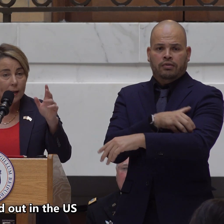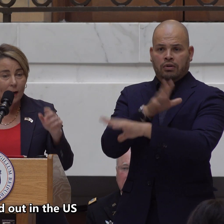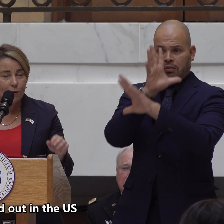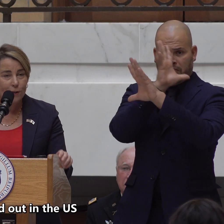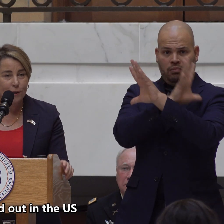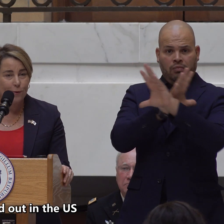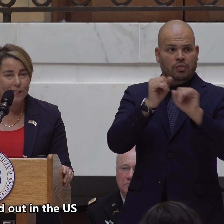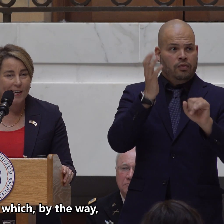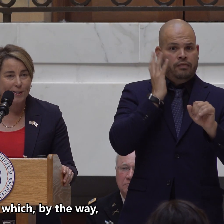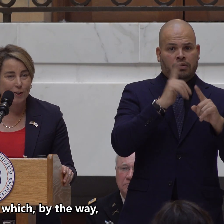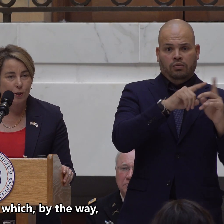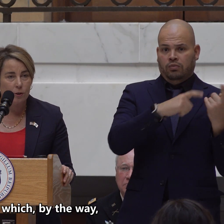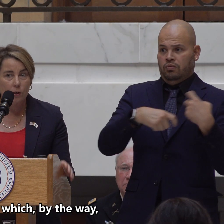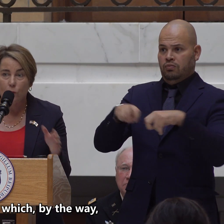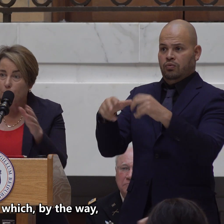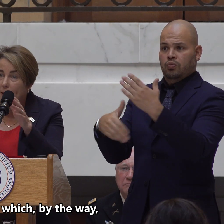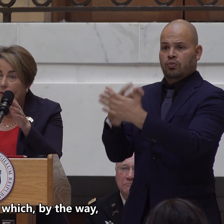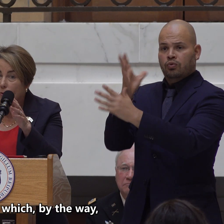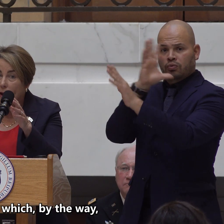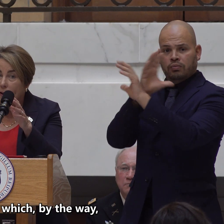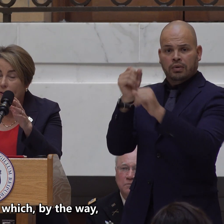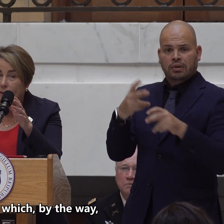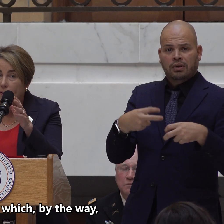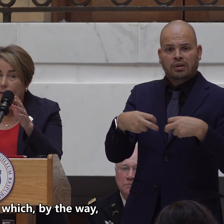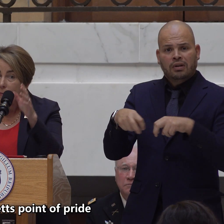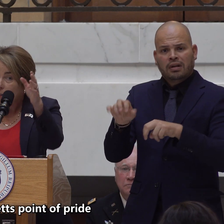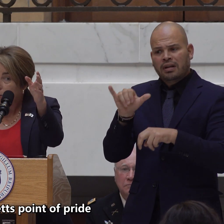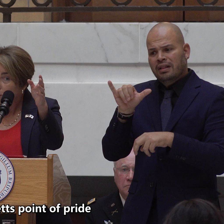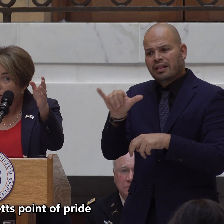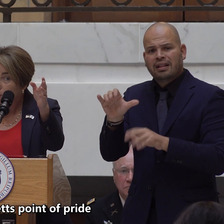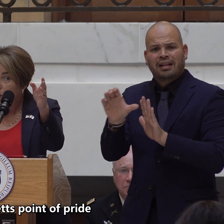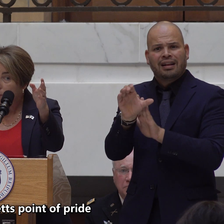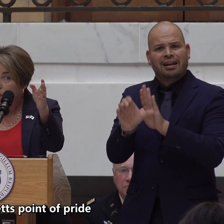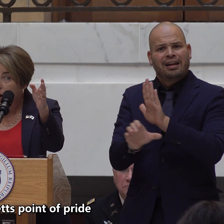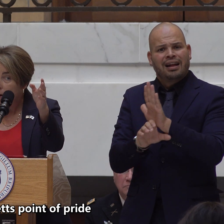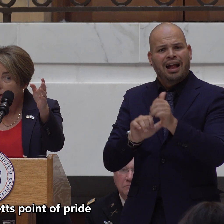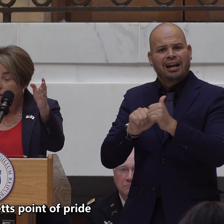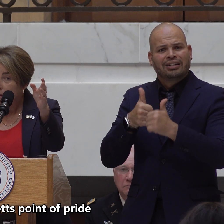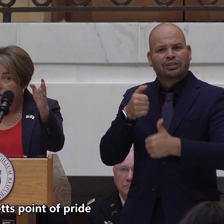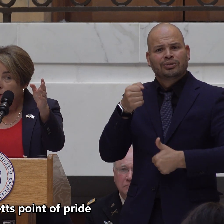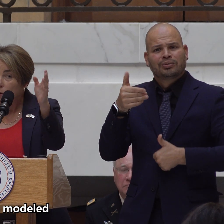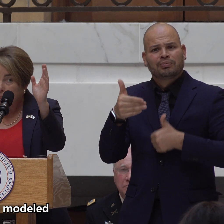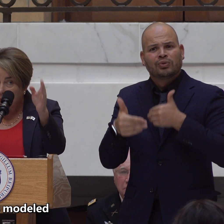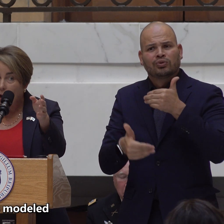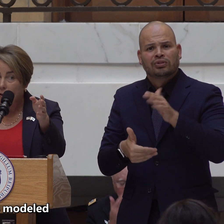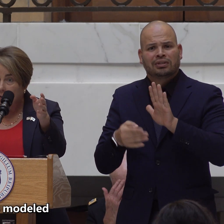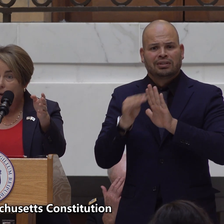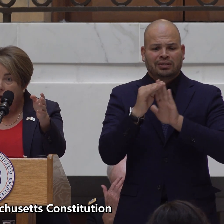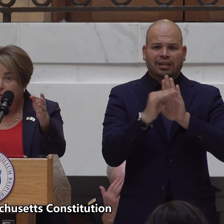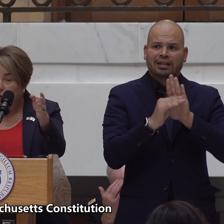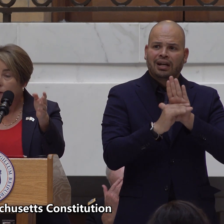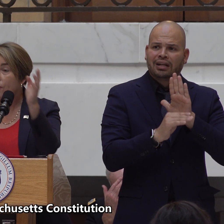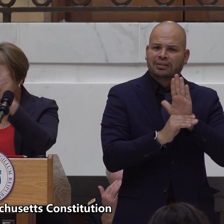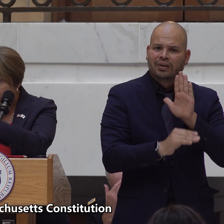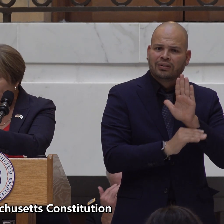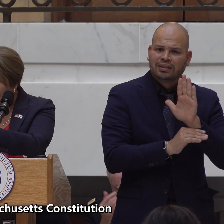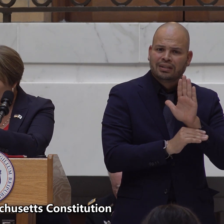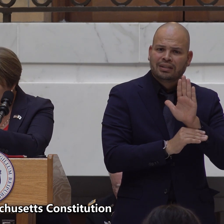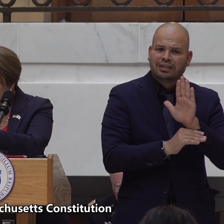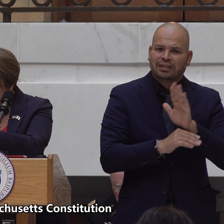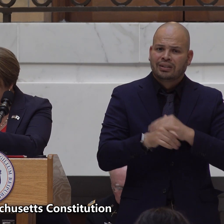It's all laid out in the US Constitution, which, by the way, Massachusetts Point of Pride was modeled after